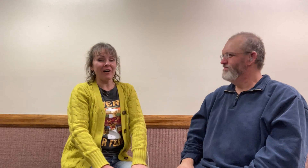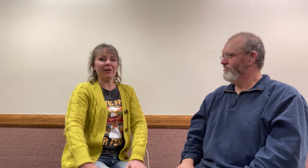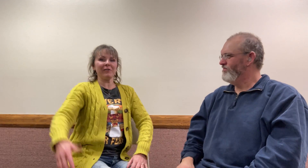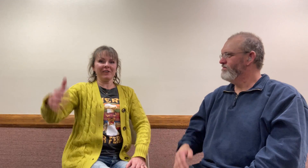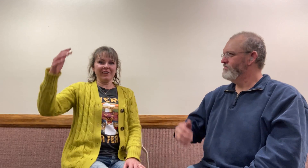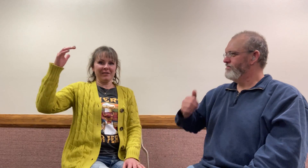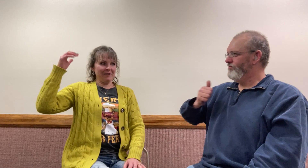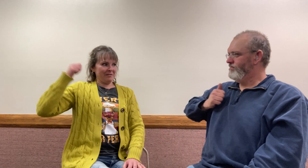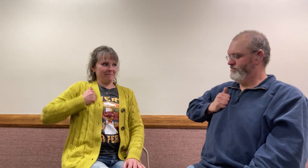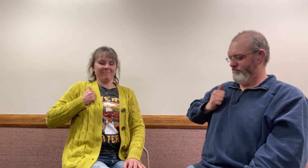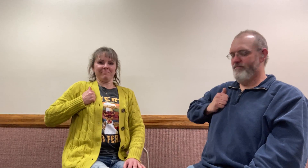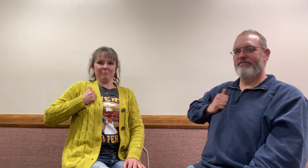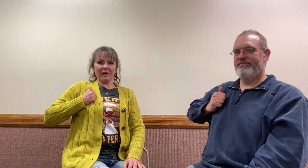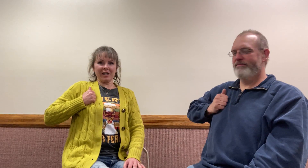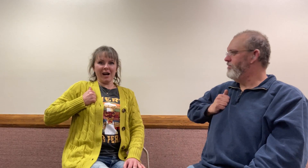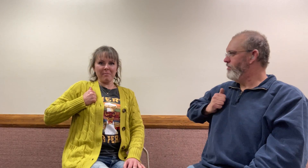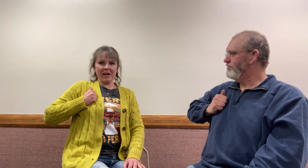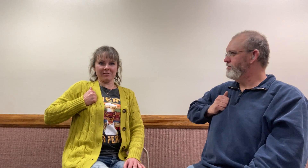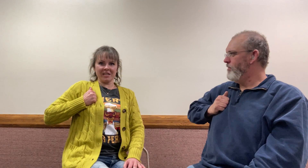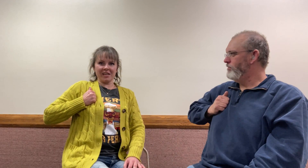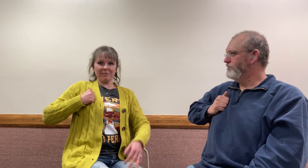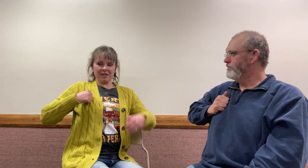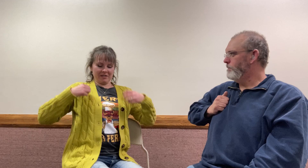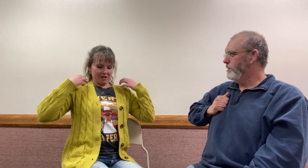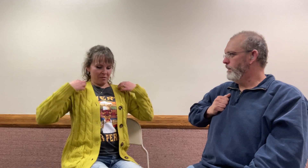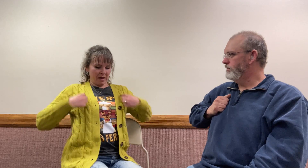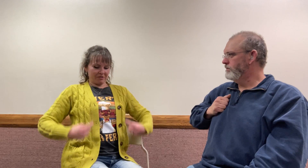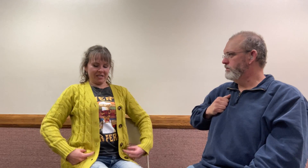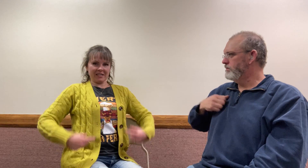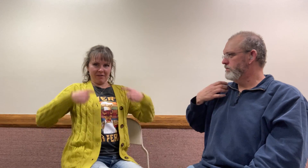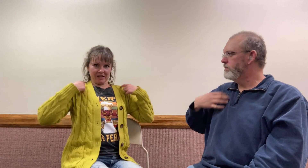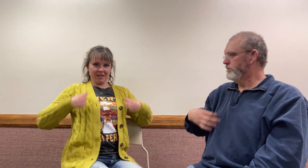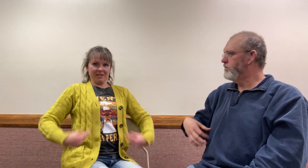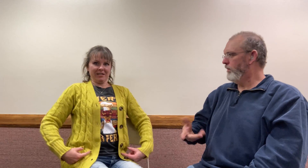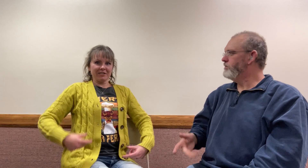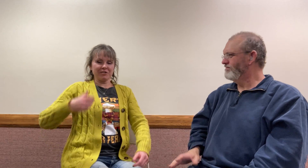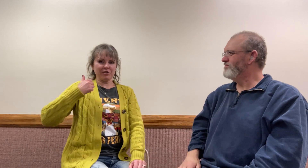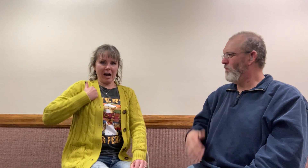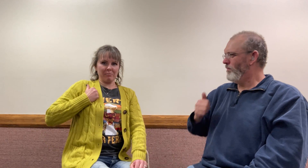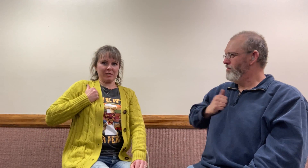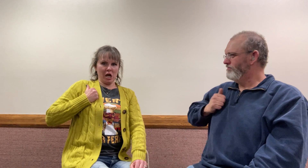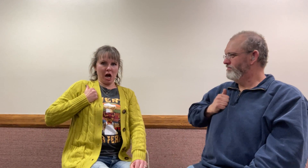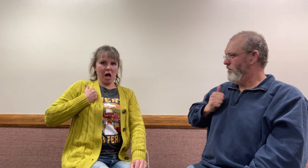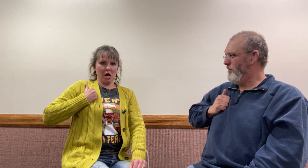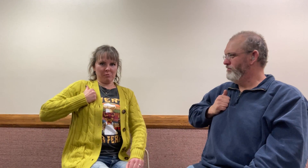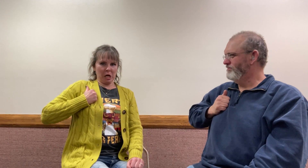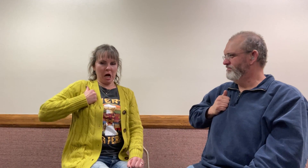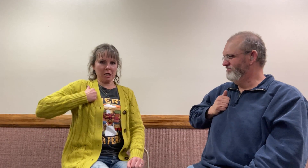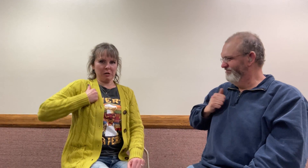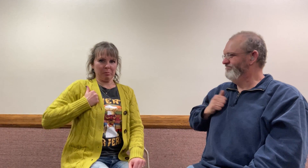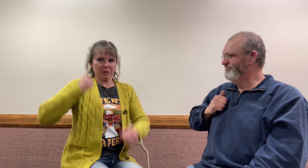So we're a Mountie with, you know, Mounties have the straps. Yeah, I'm a Canada